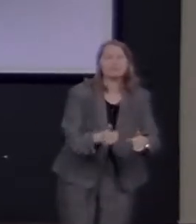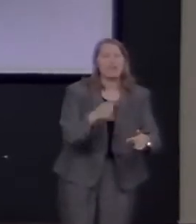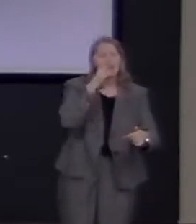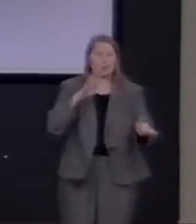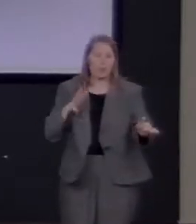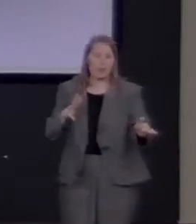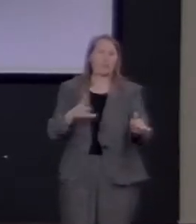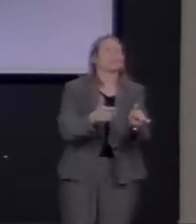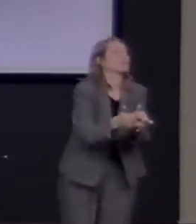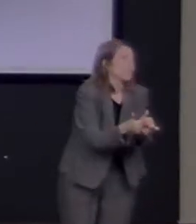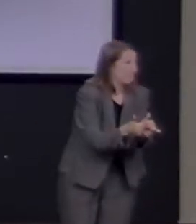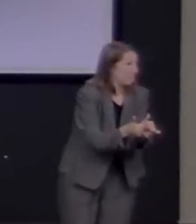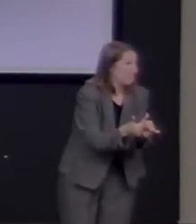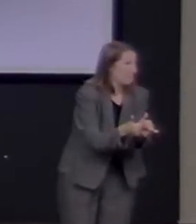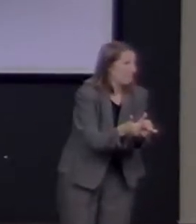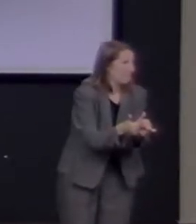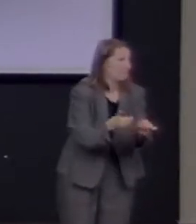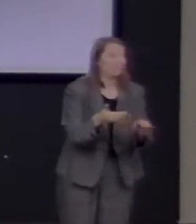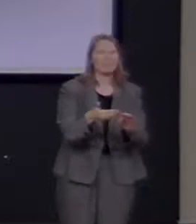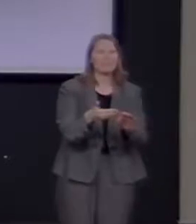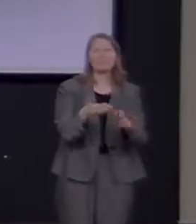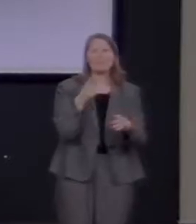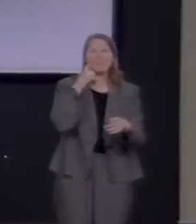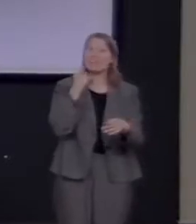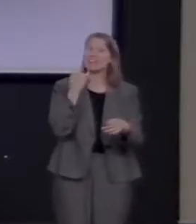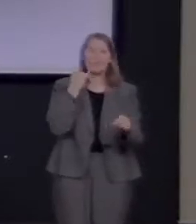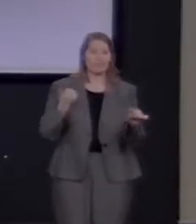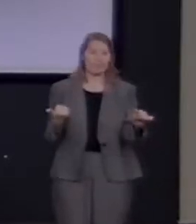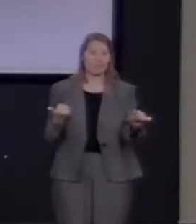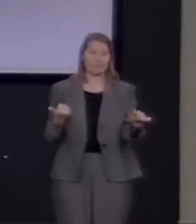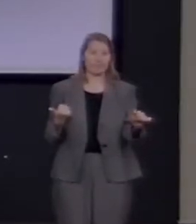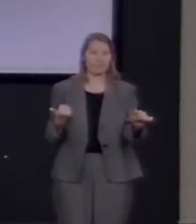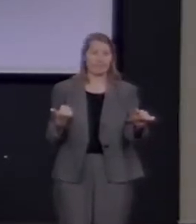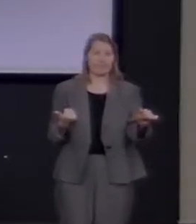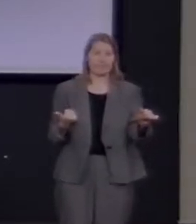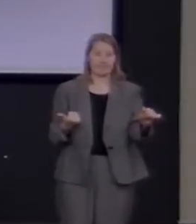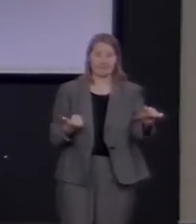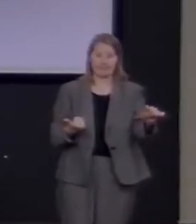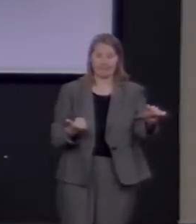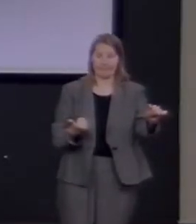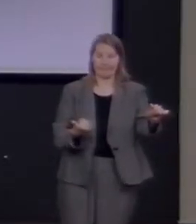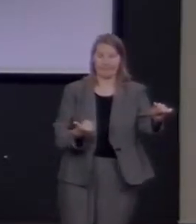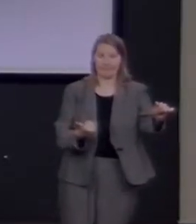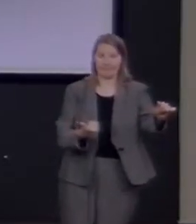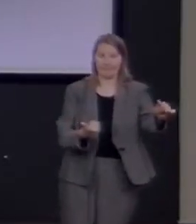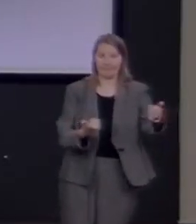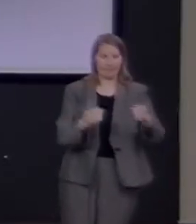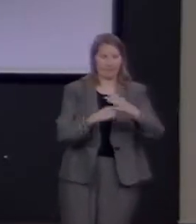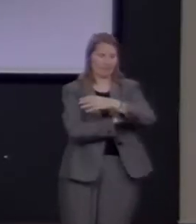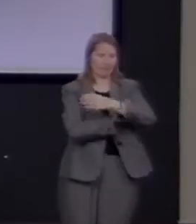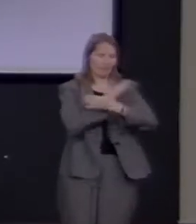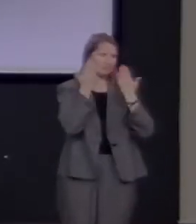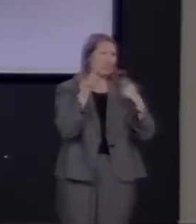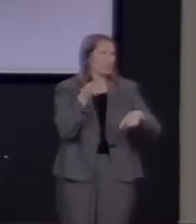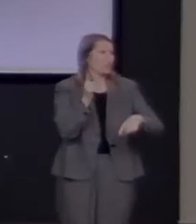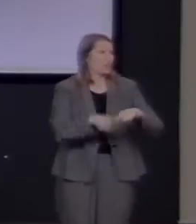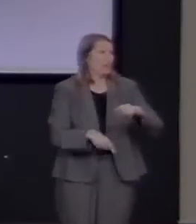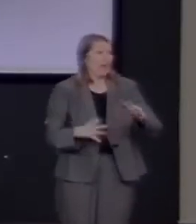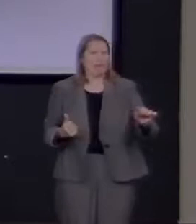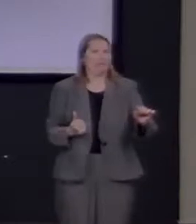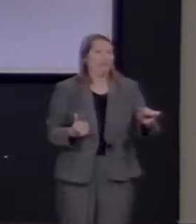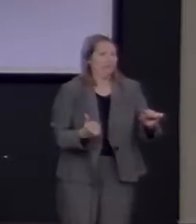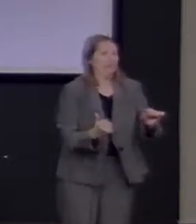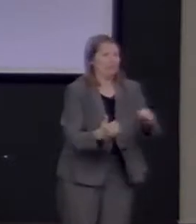up before the cumulative effects of not having these foundational competencies becomes almost unstoppable.